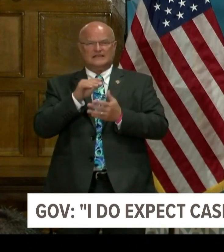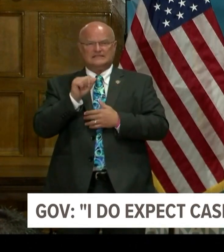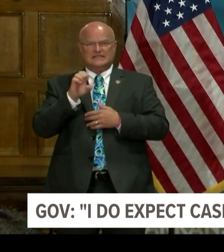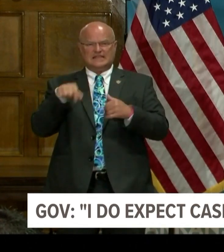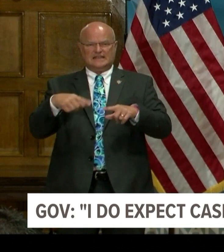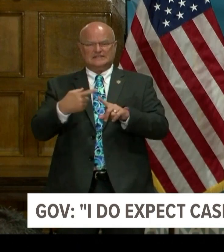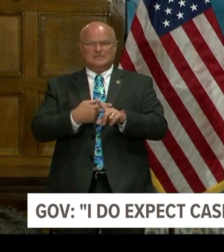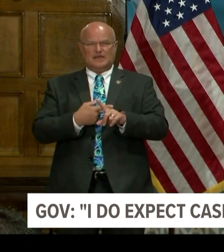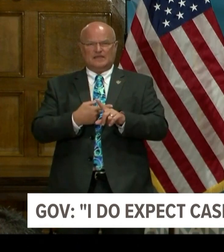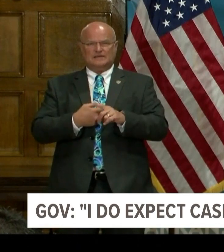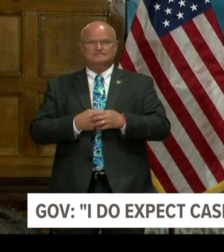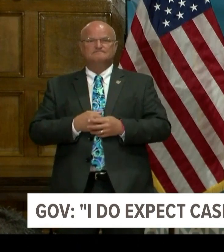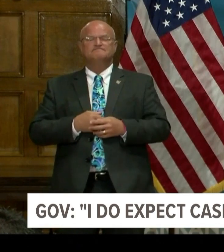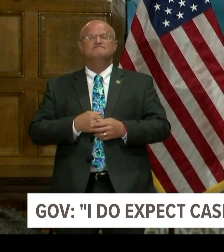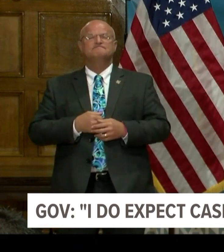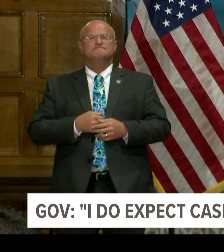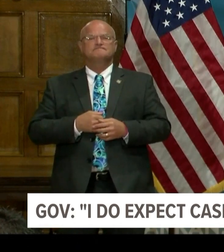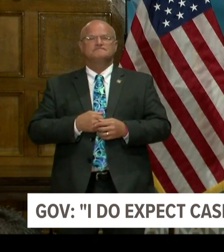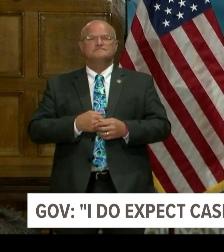cases this month.